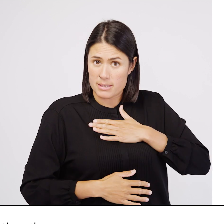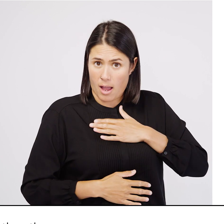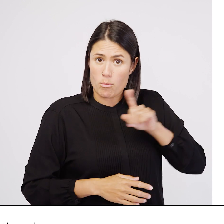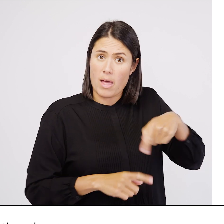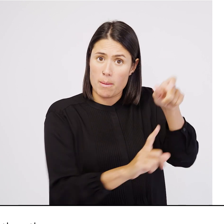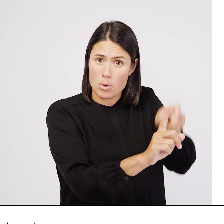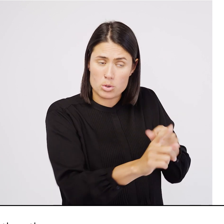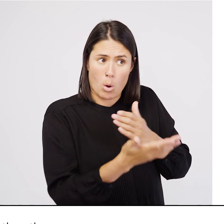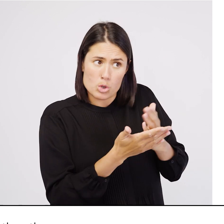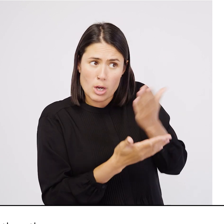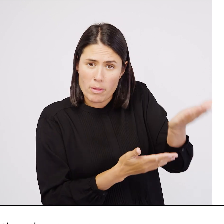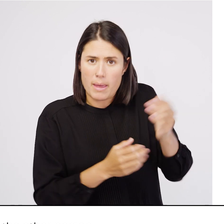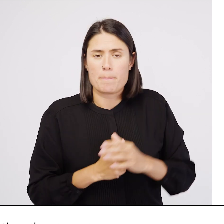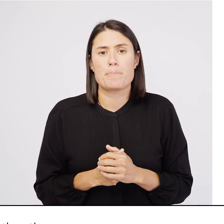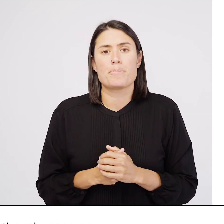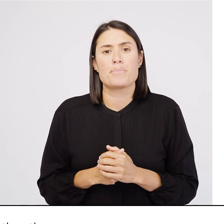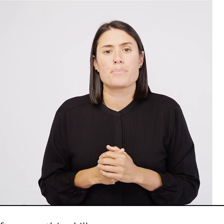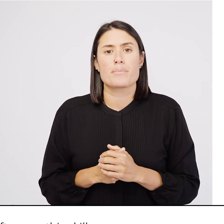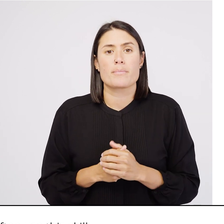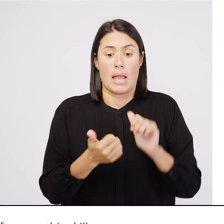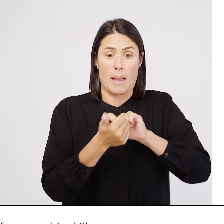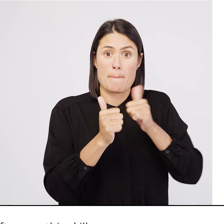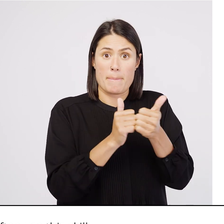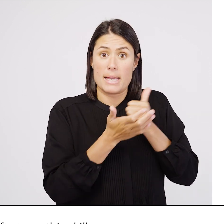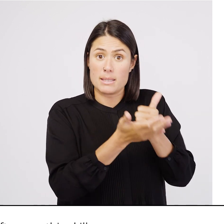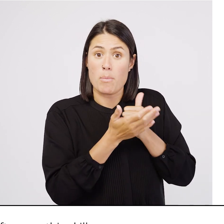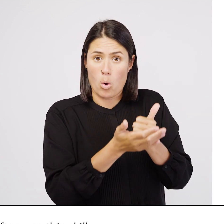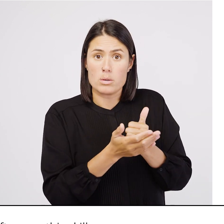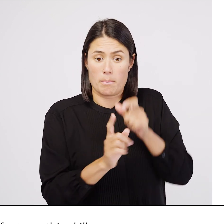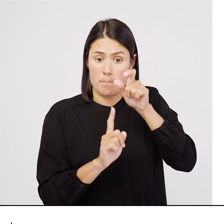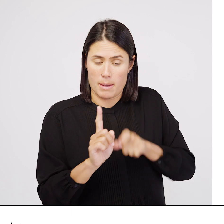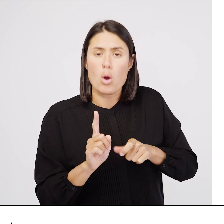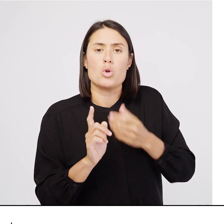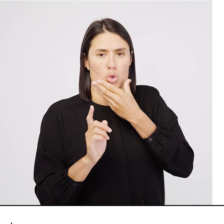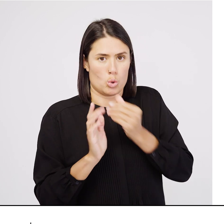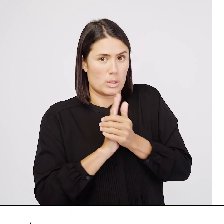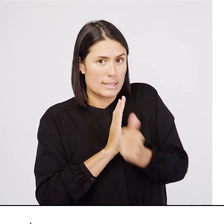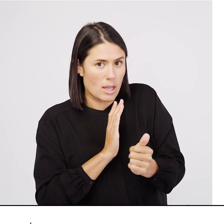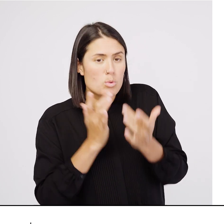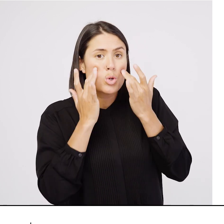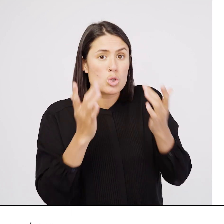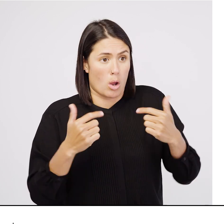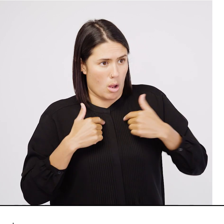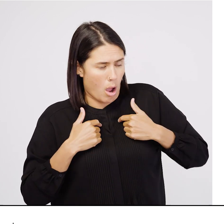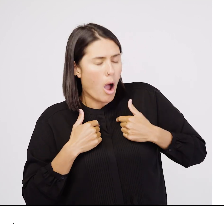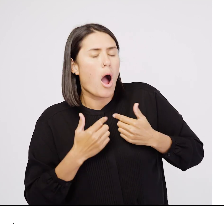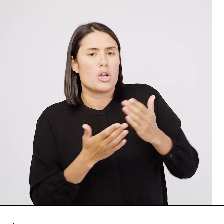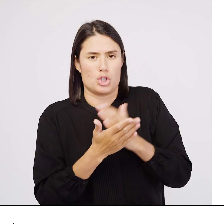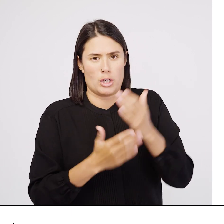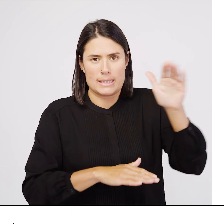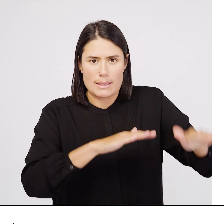yourself with the other person. Peer supporters often use this skill as it can show people that you share